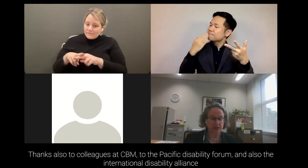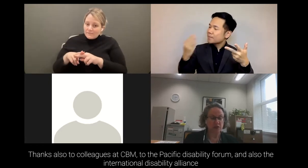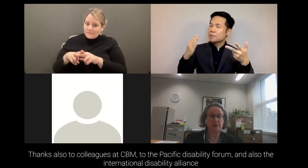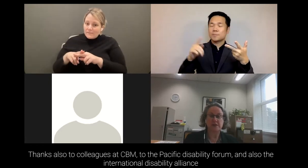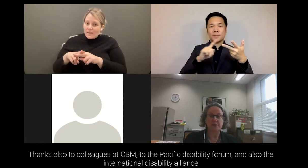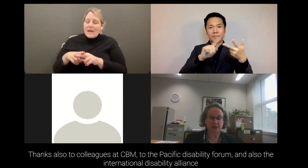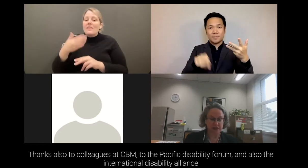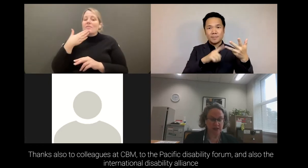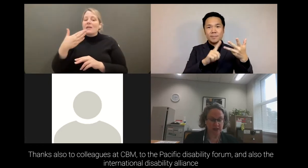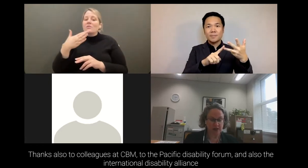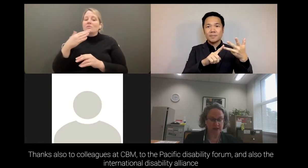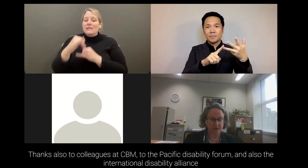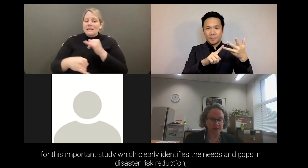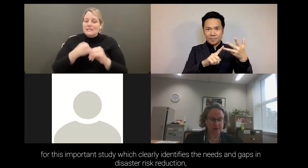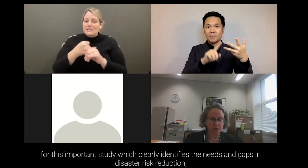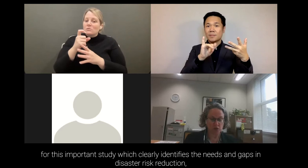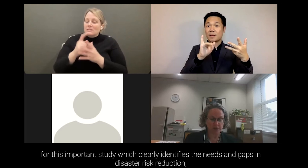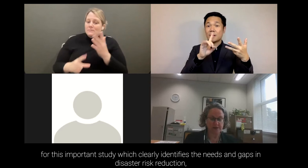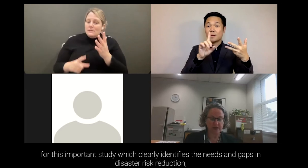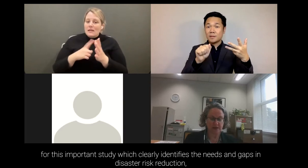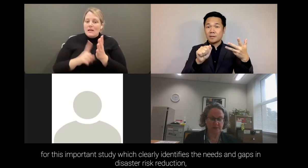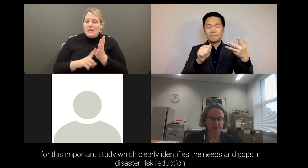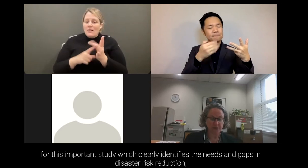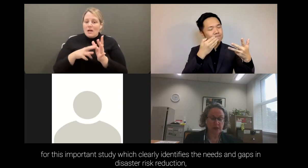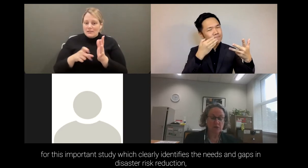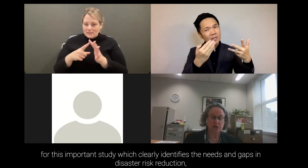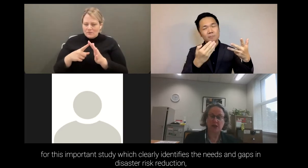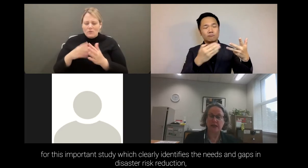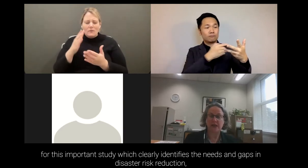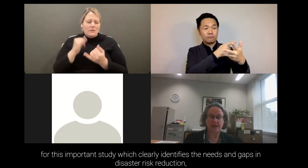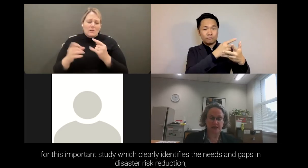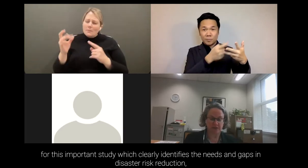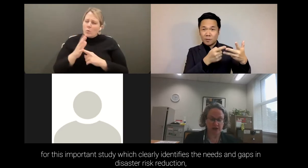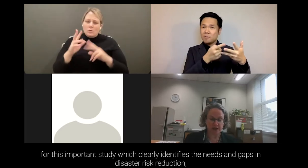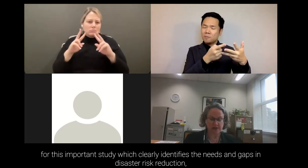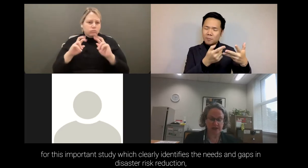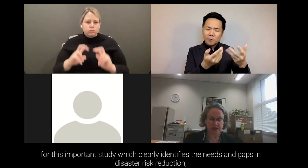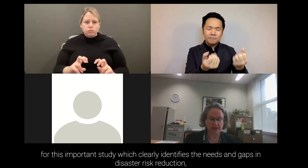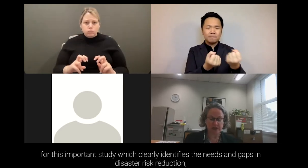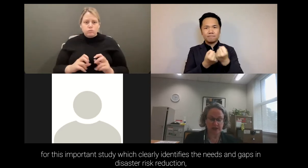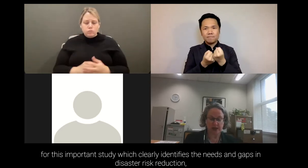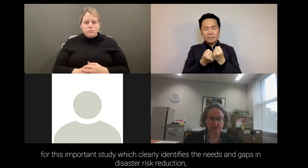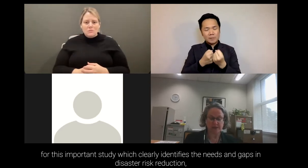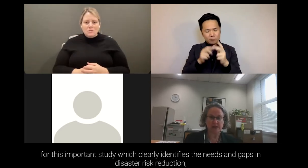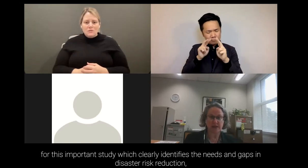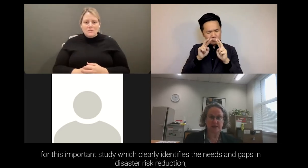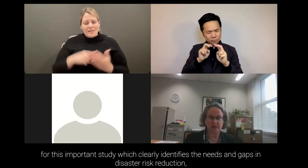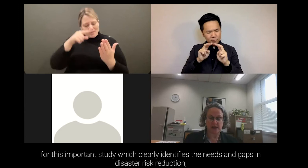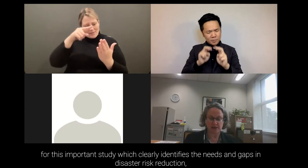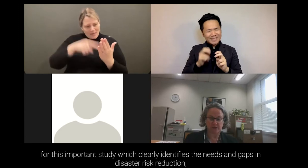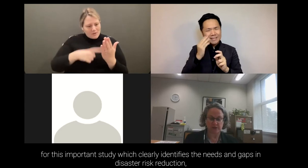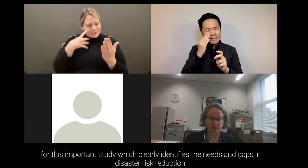the International Disability Alliance for this important study, which clearly identifies the needs and gaps